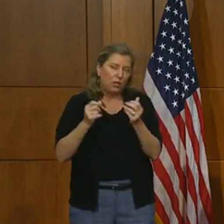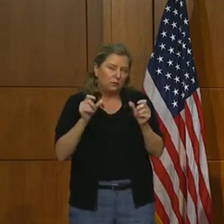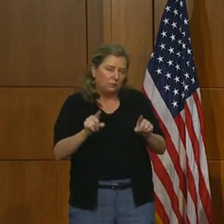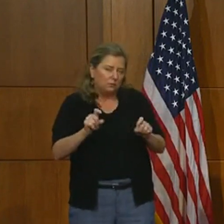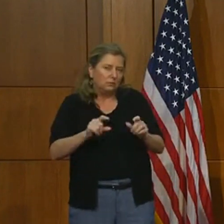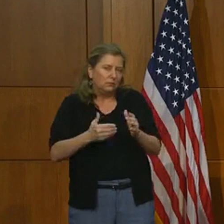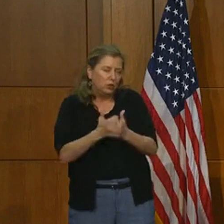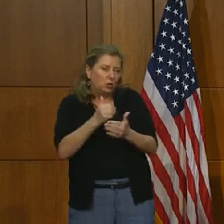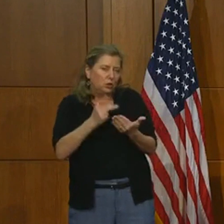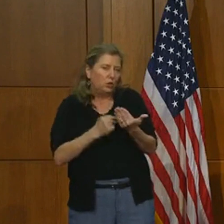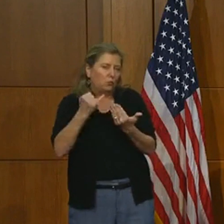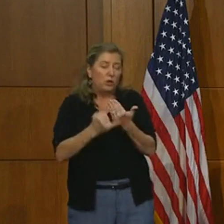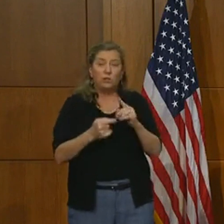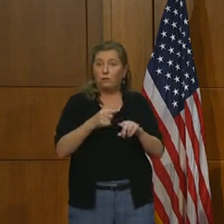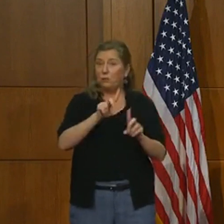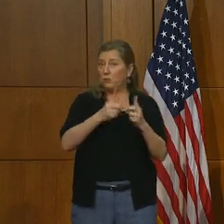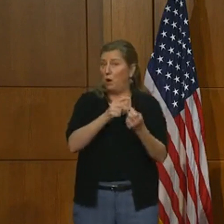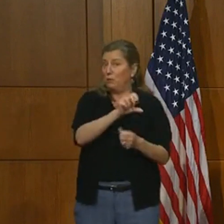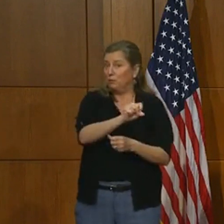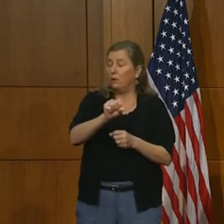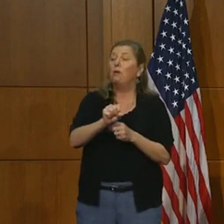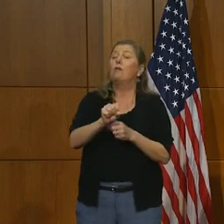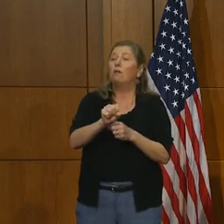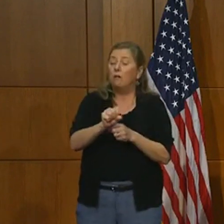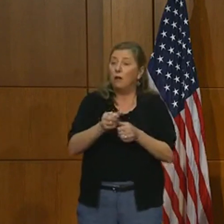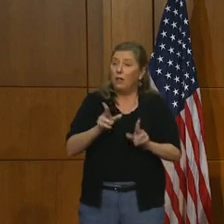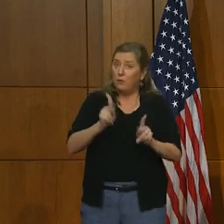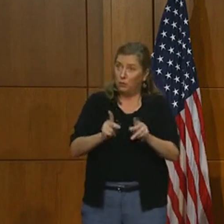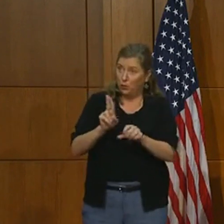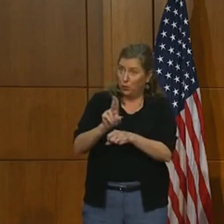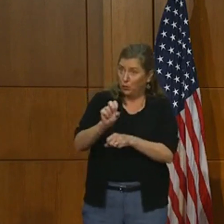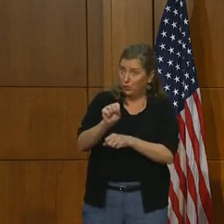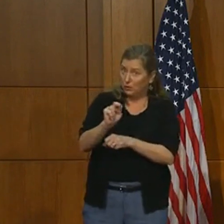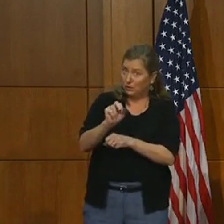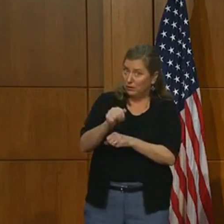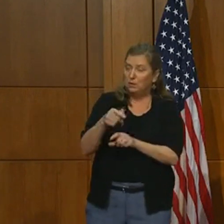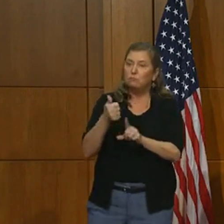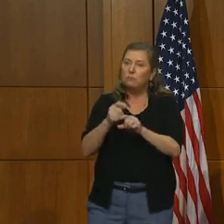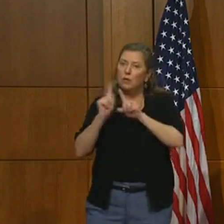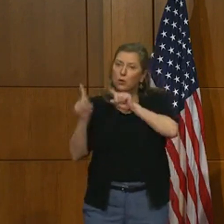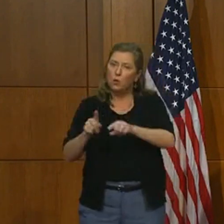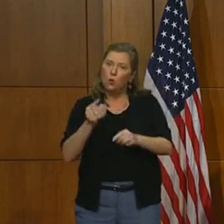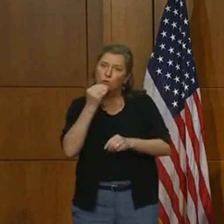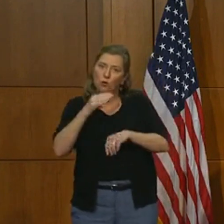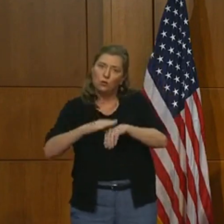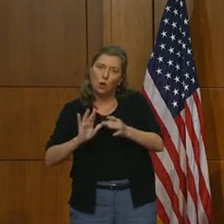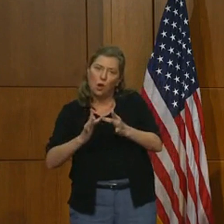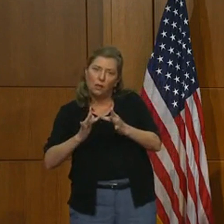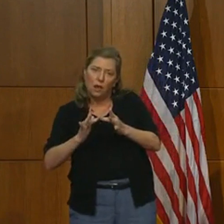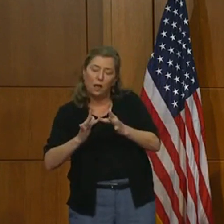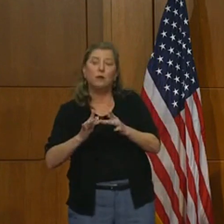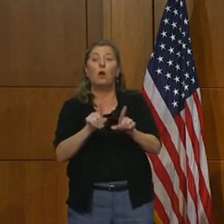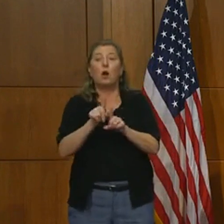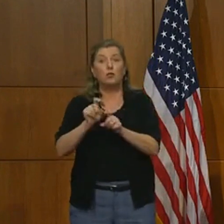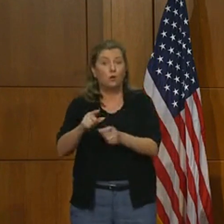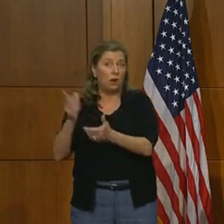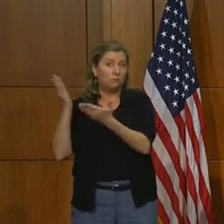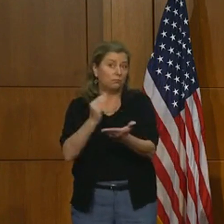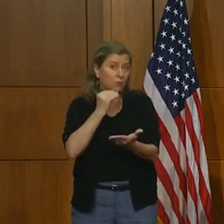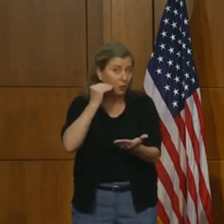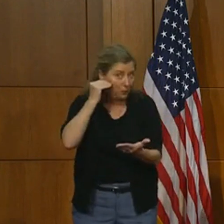our Department of Social Services to allow SNAP recipients to order groceries online and to also have them